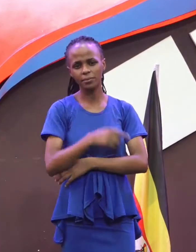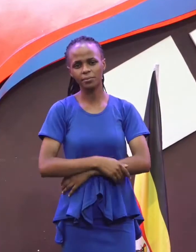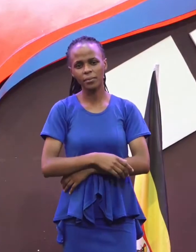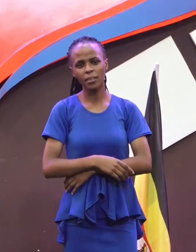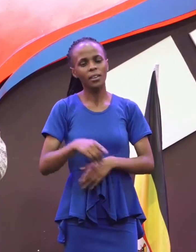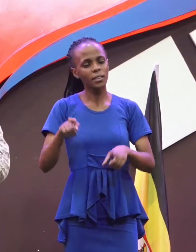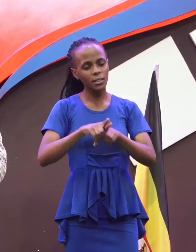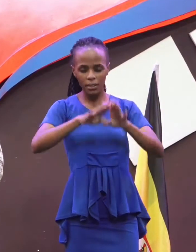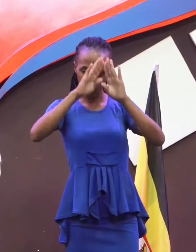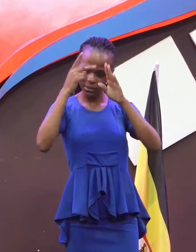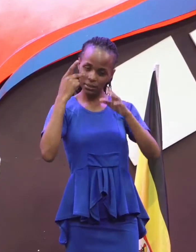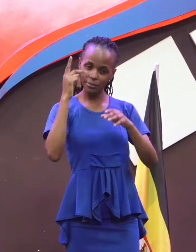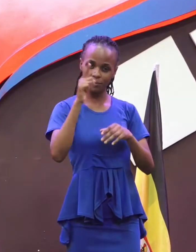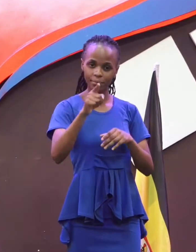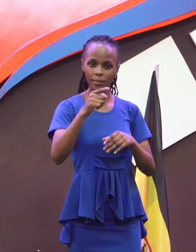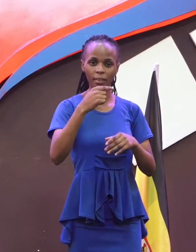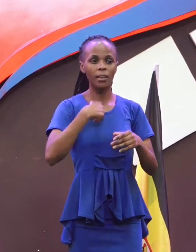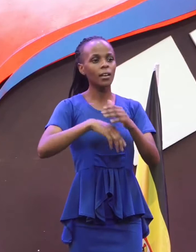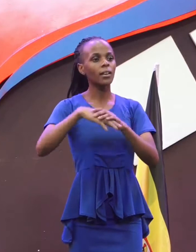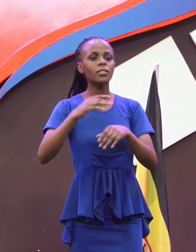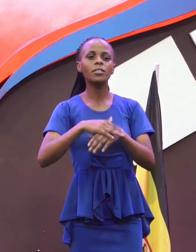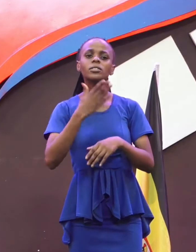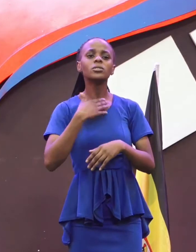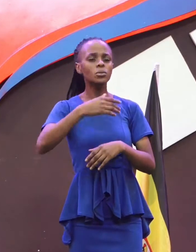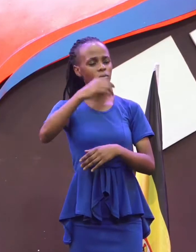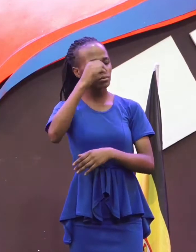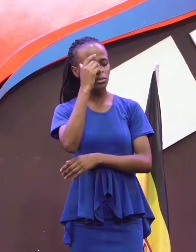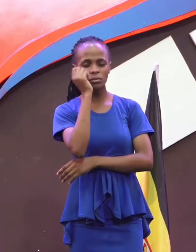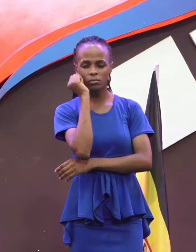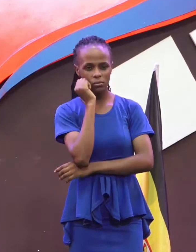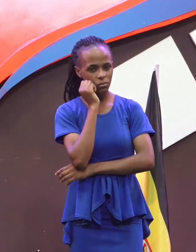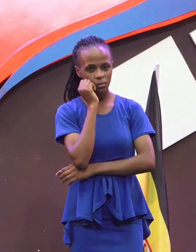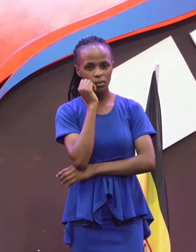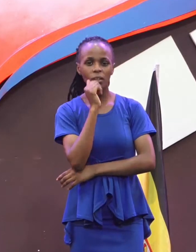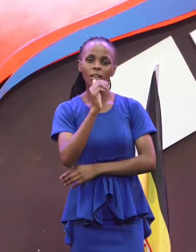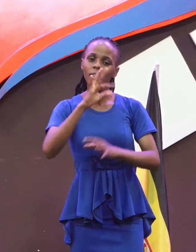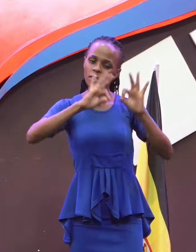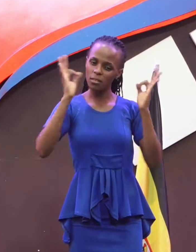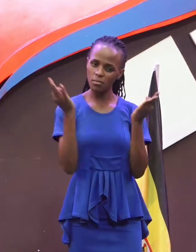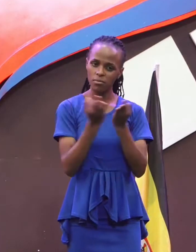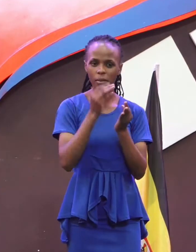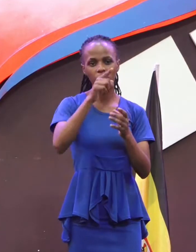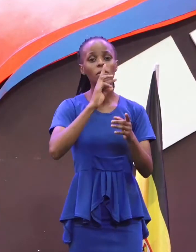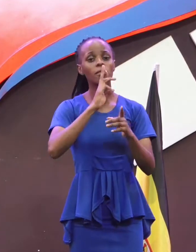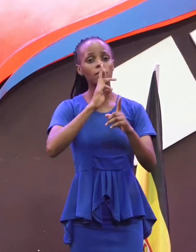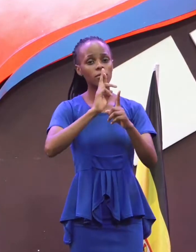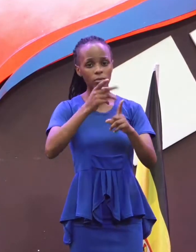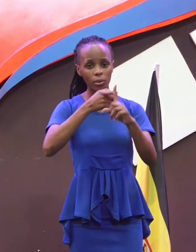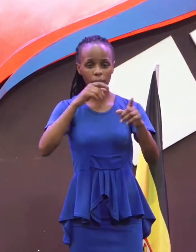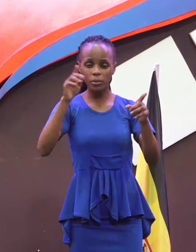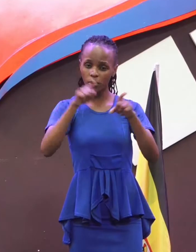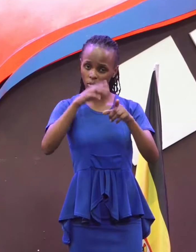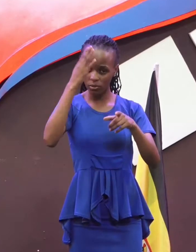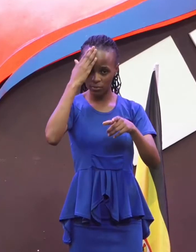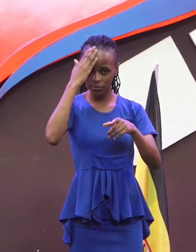you. Era Katonda akulaba. And the Lord is seeing you. Saagala wekubagize. I don't want you to be sorrowful. Gwe family gye wavaamu ogimanyi. You know well the family